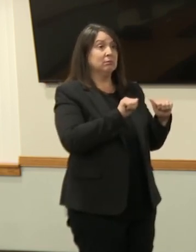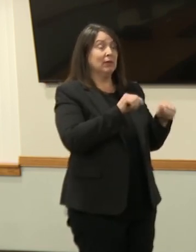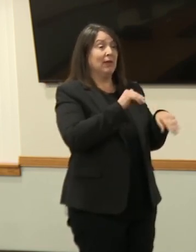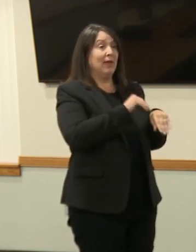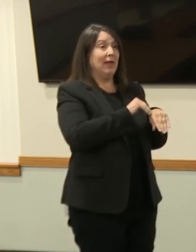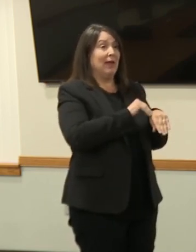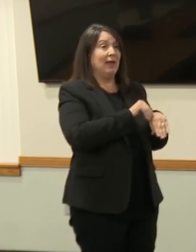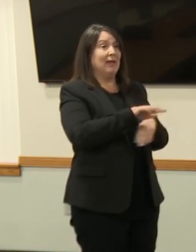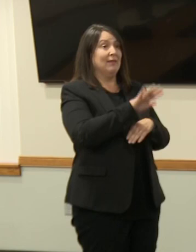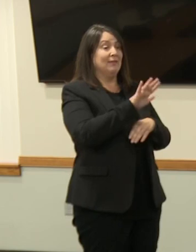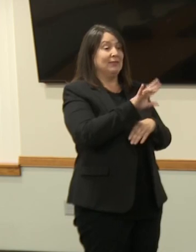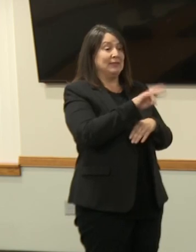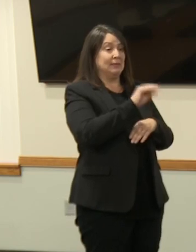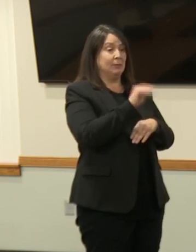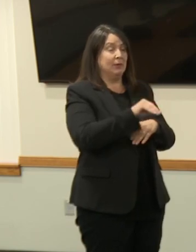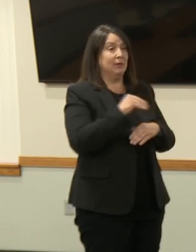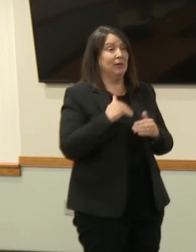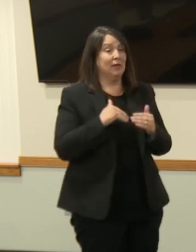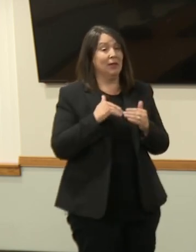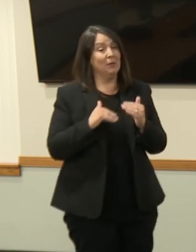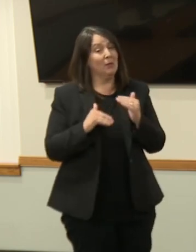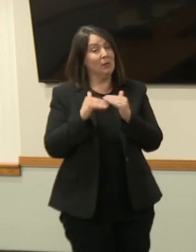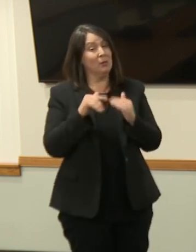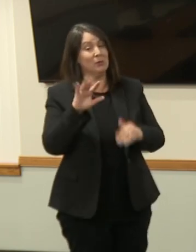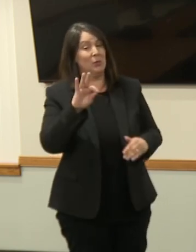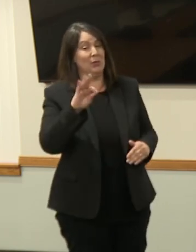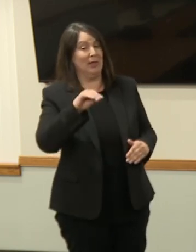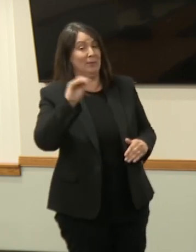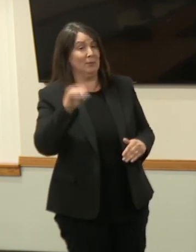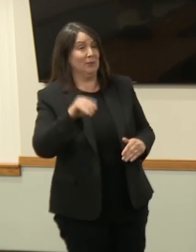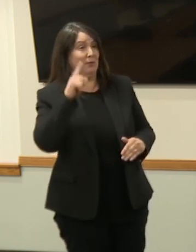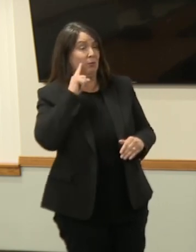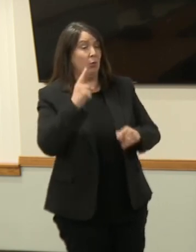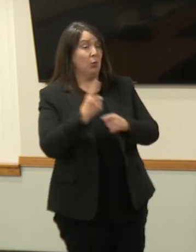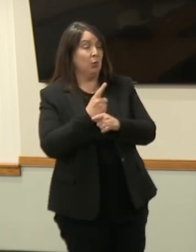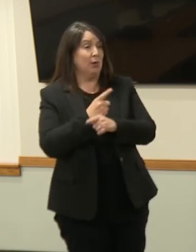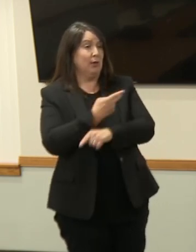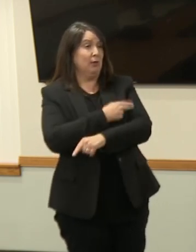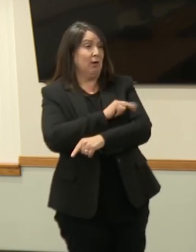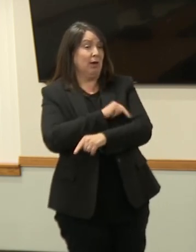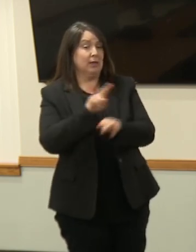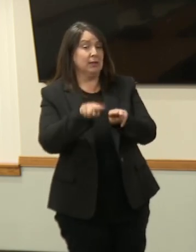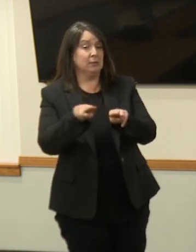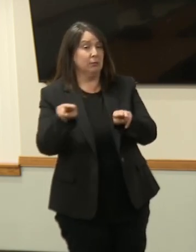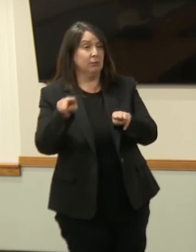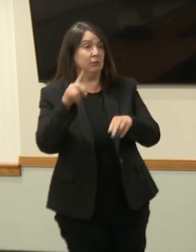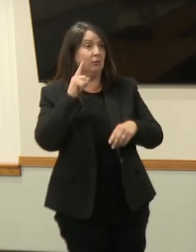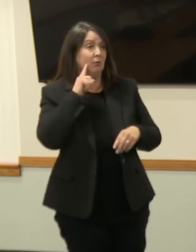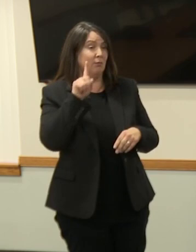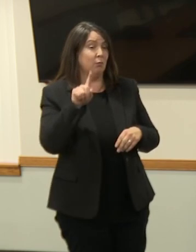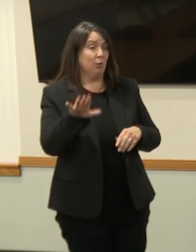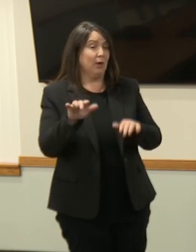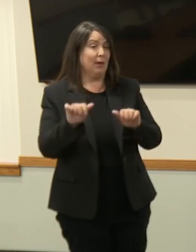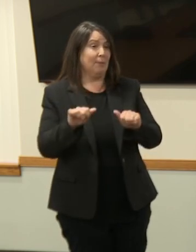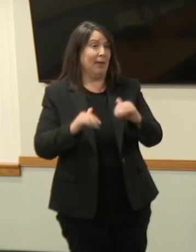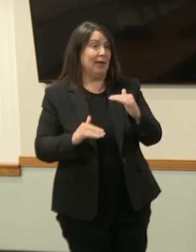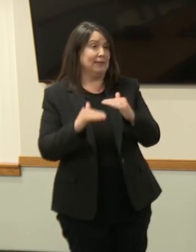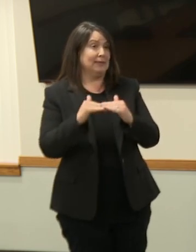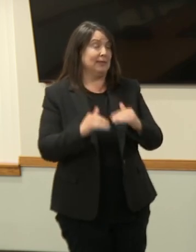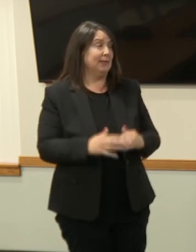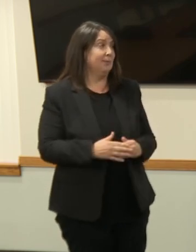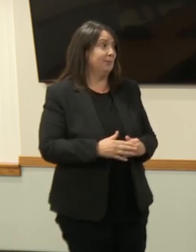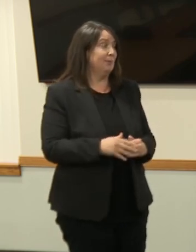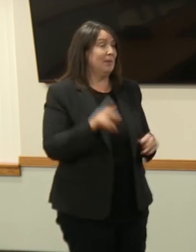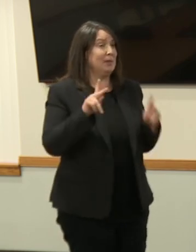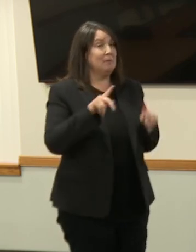COVID-19 patients and close to 9% for our med-surg for COVID med-surg capacity. People